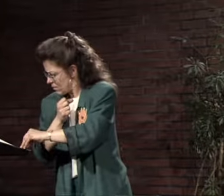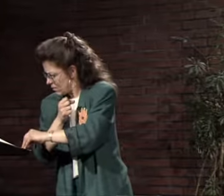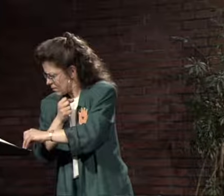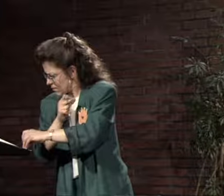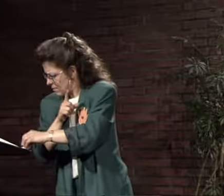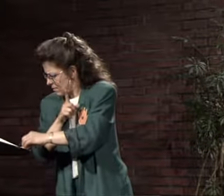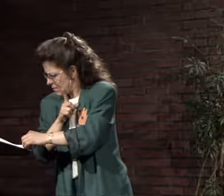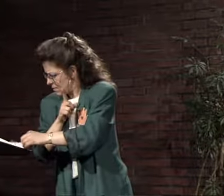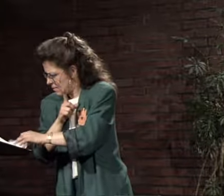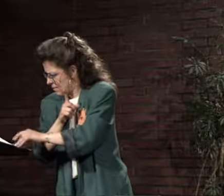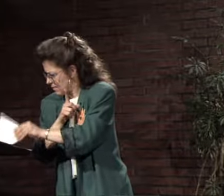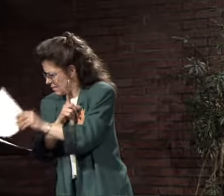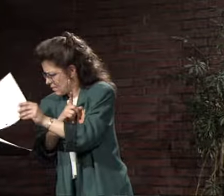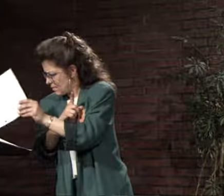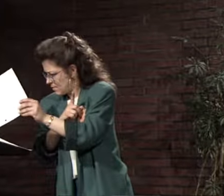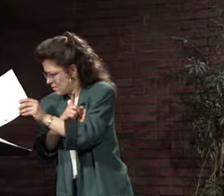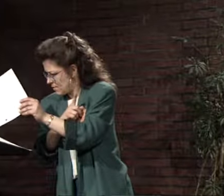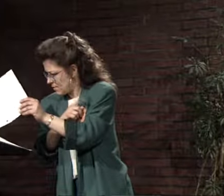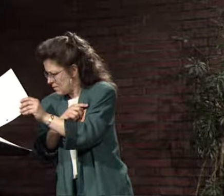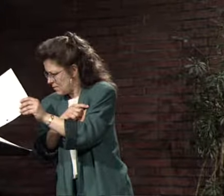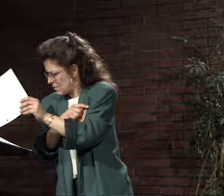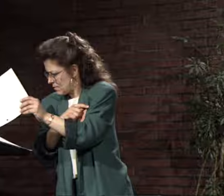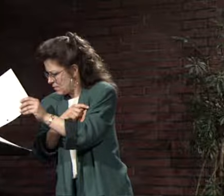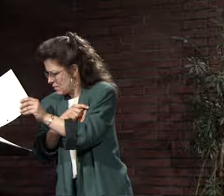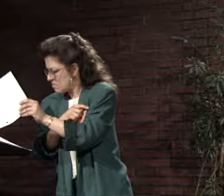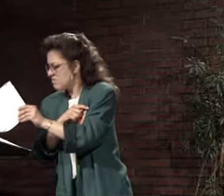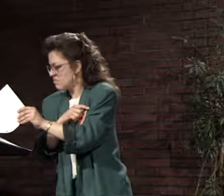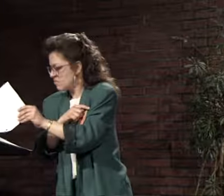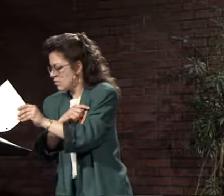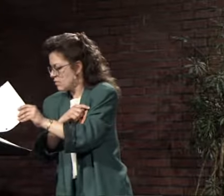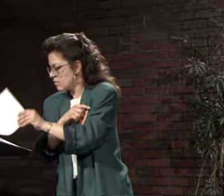one second, hold on one second. Let me look at my notes.